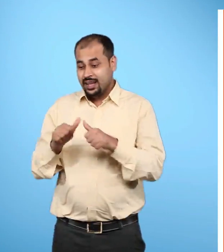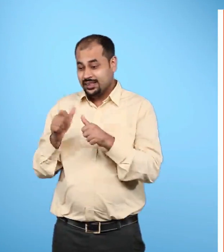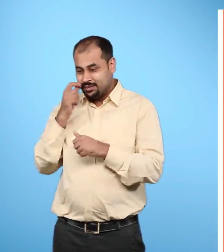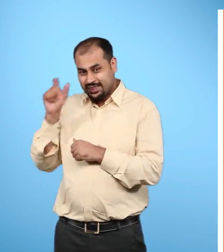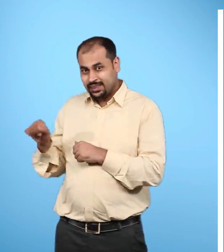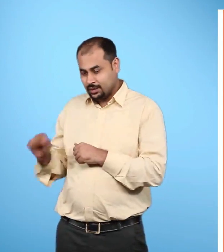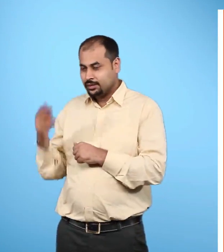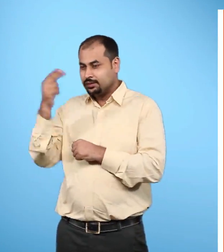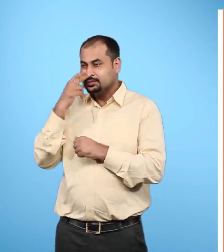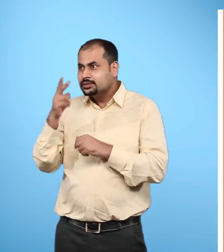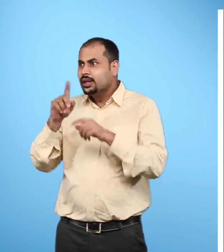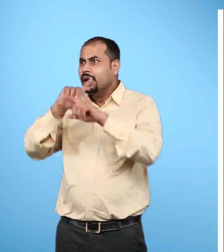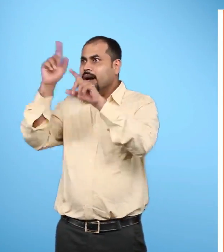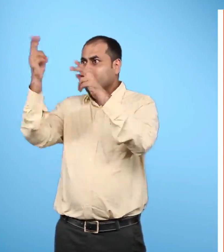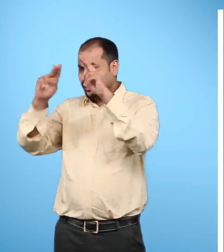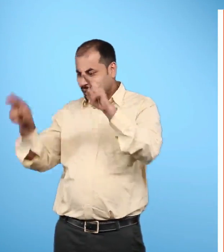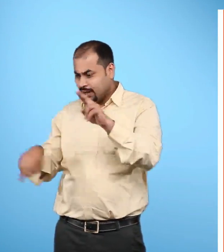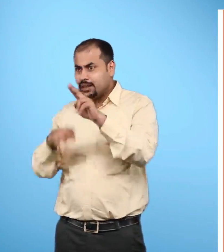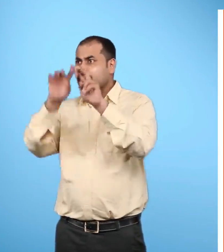He completed the shape like this.